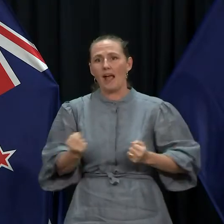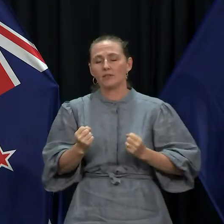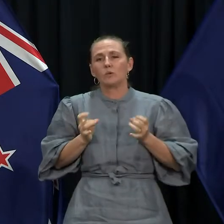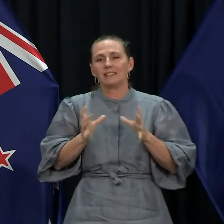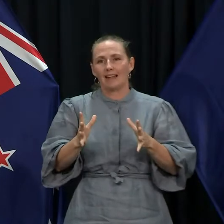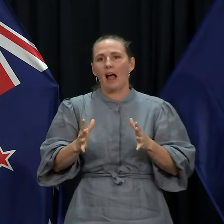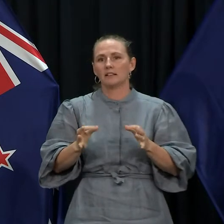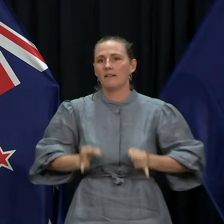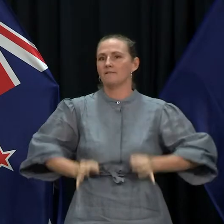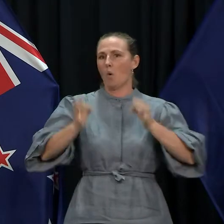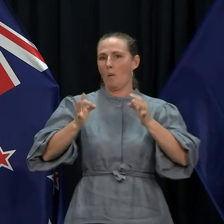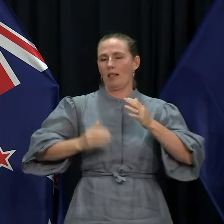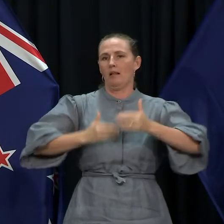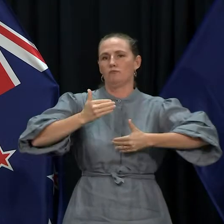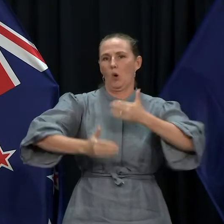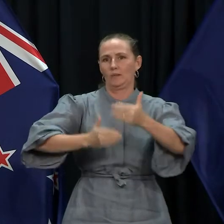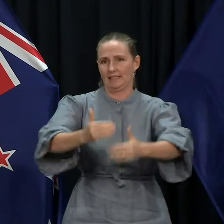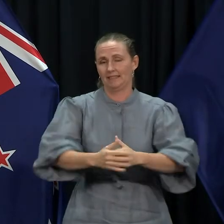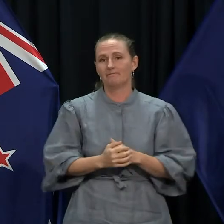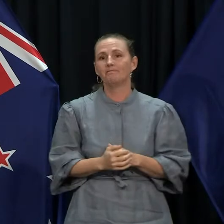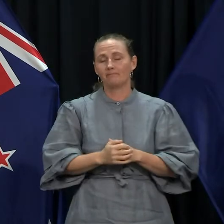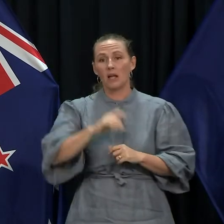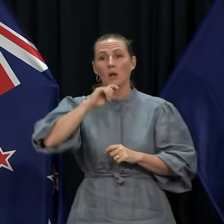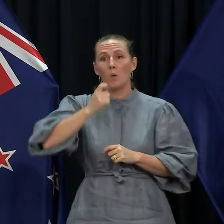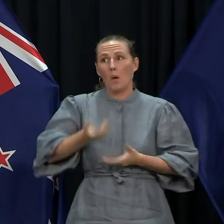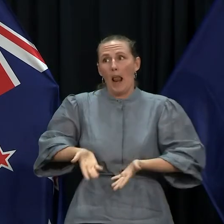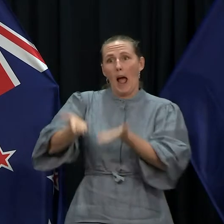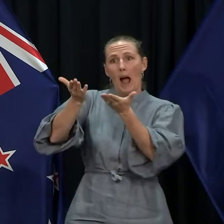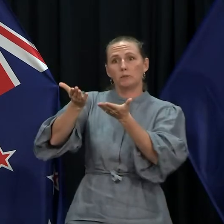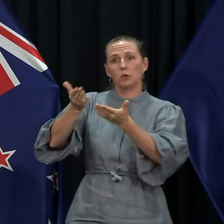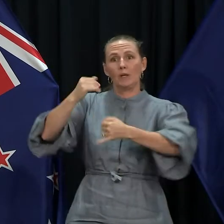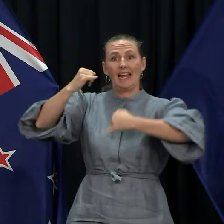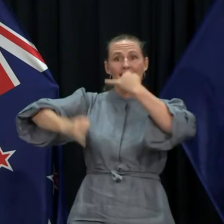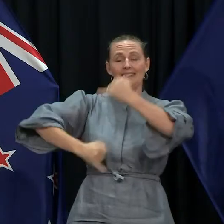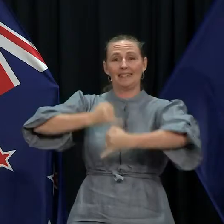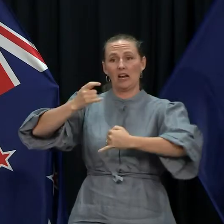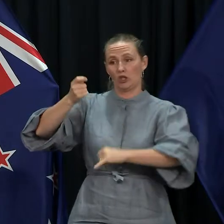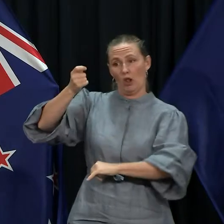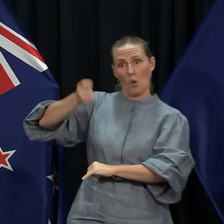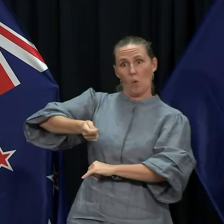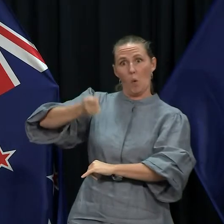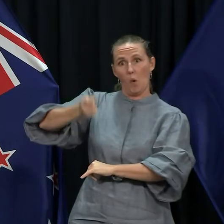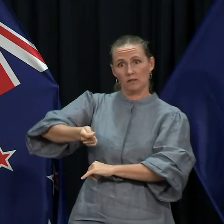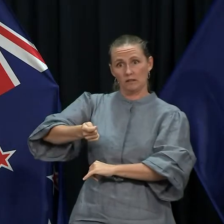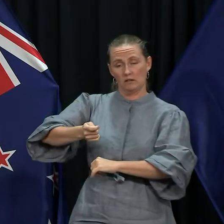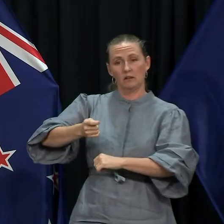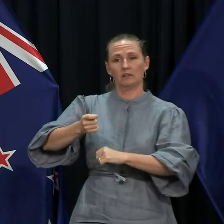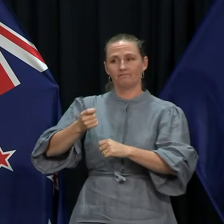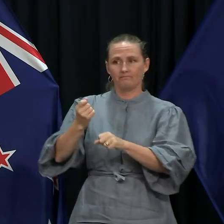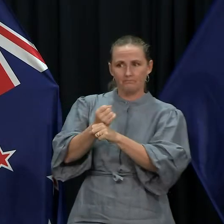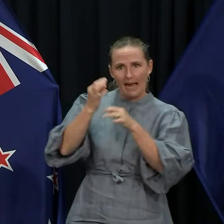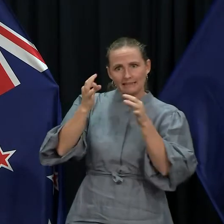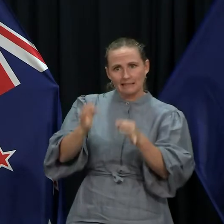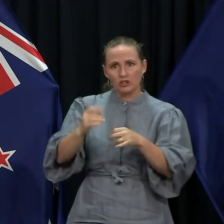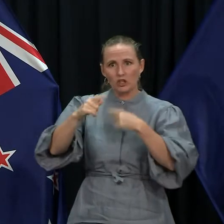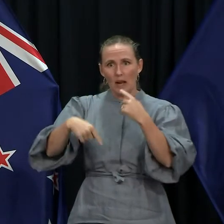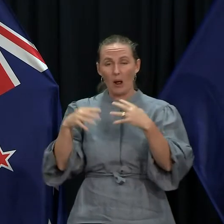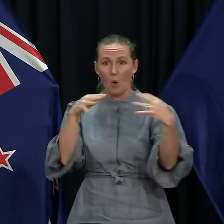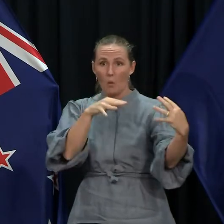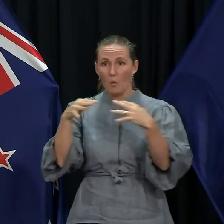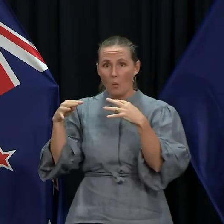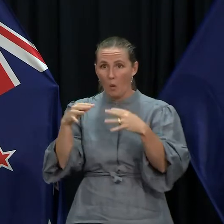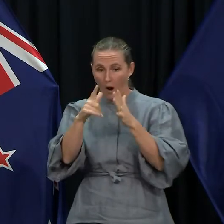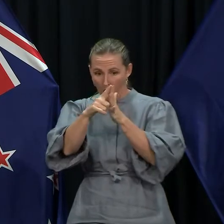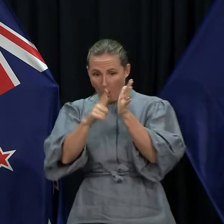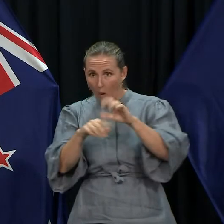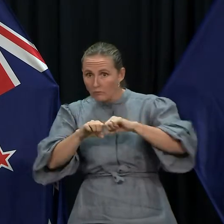you know, ultimately it is for the International Criminal Court to make that determination, but the evidence is there, and New Zealand is supporting the prosecutors in gathering